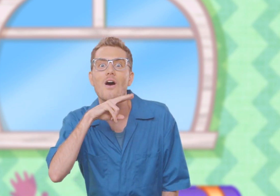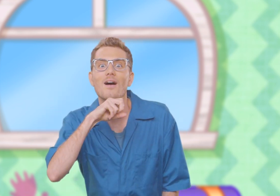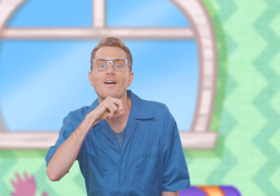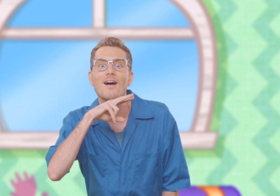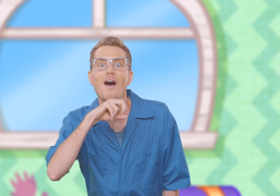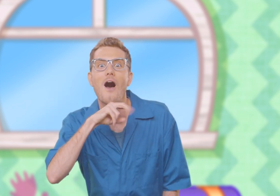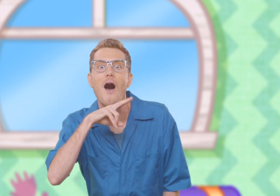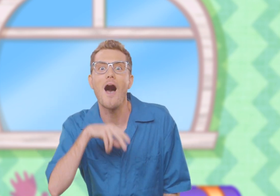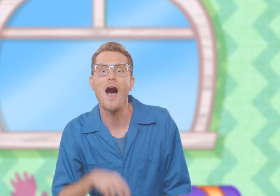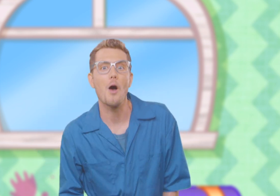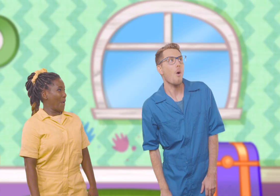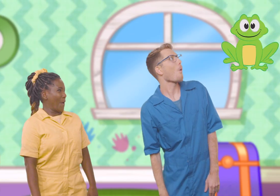Frog.